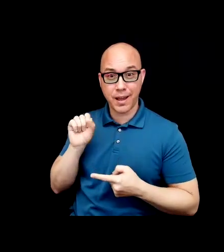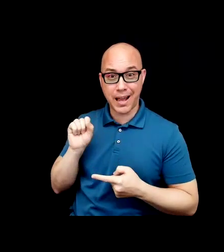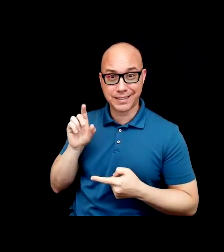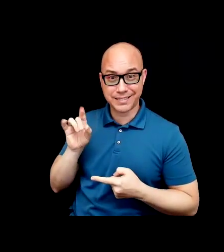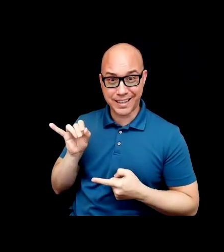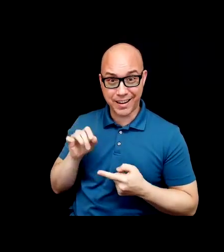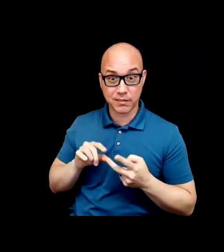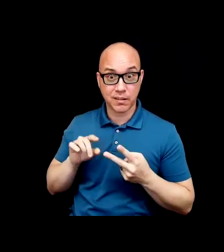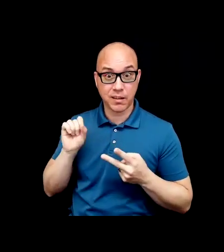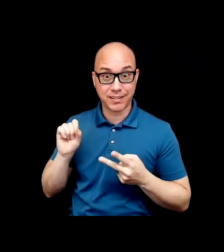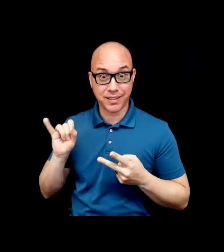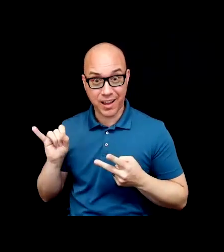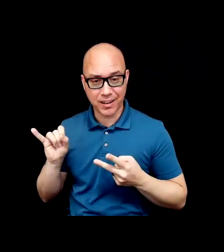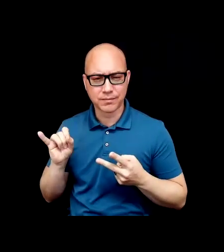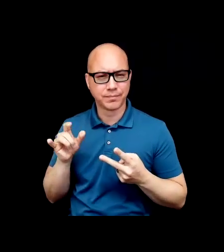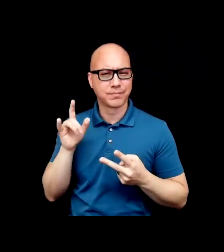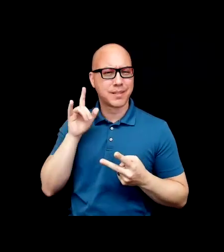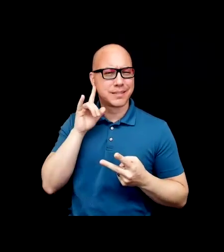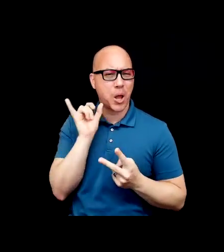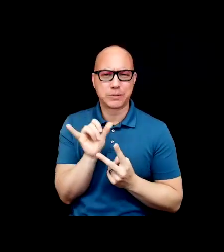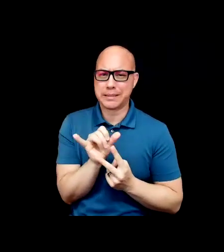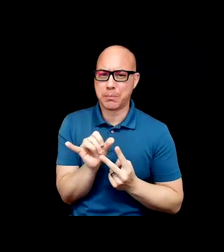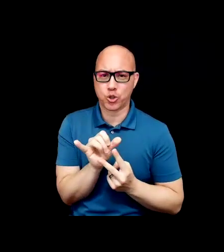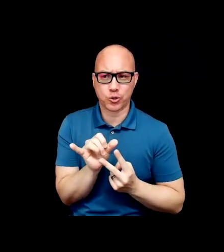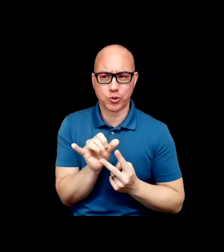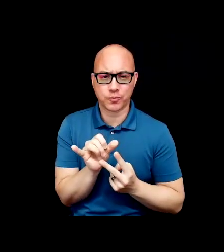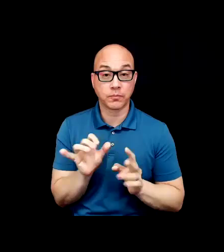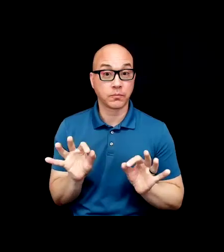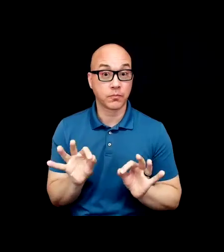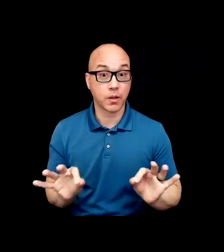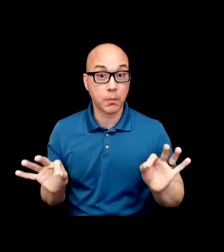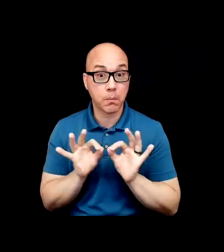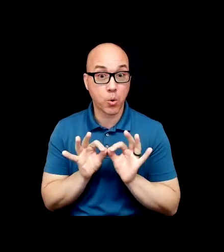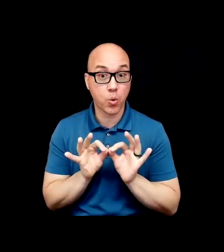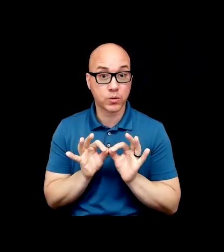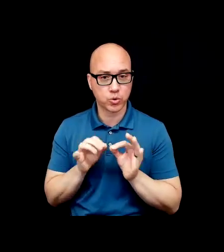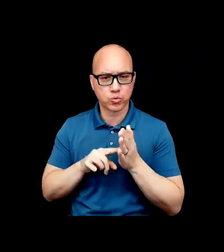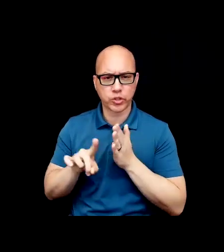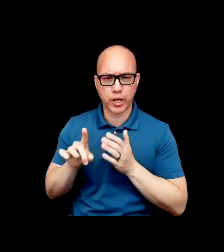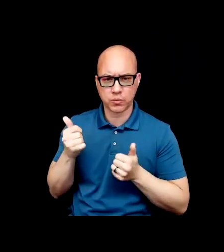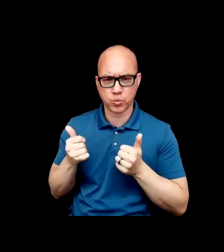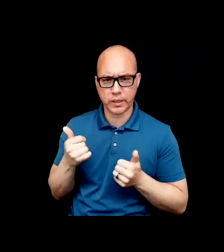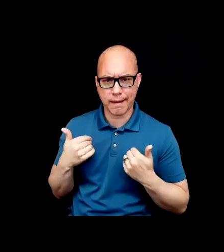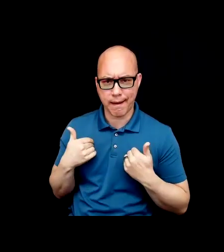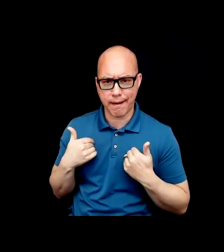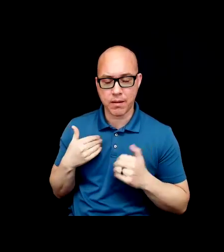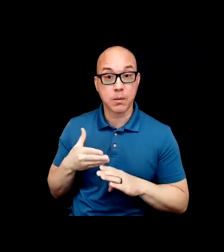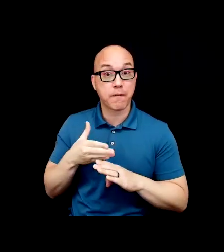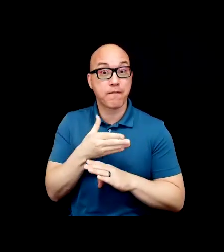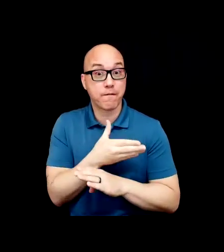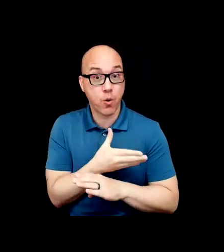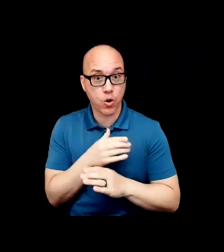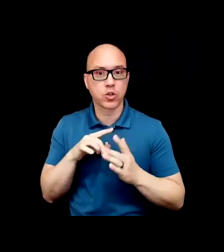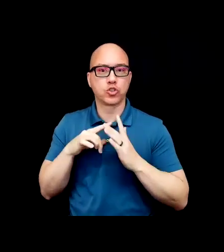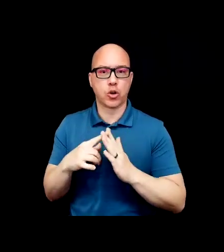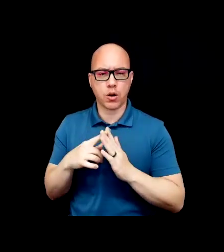alike. So it's important for a person to confirm which benefit they have before they start gathering information